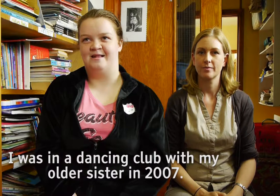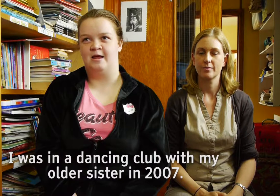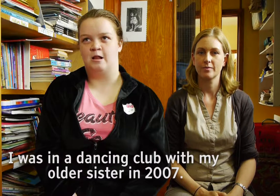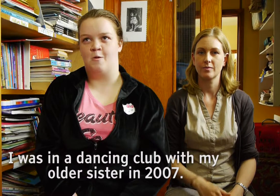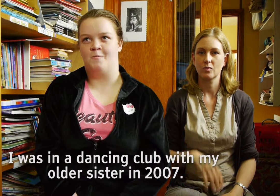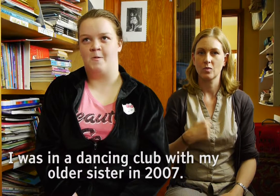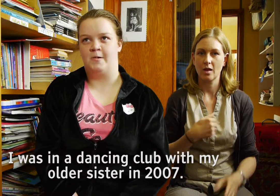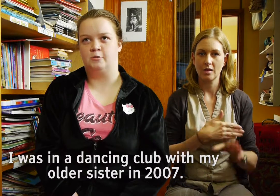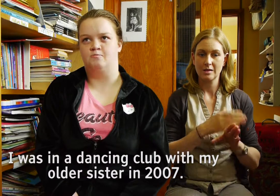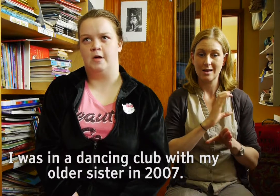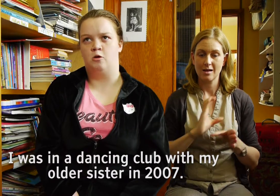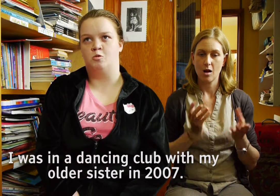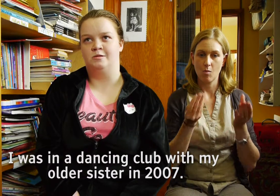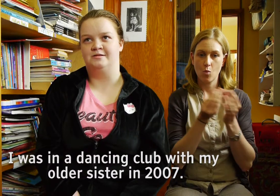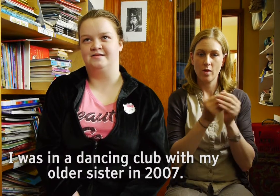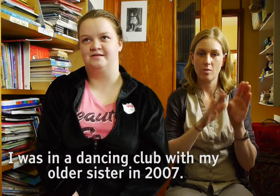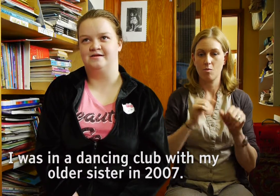I dropped something off for my older sister